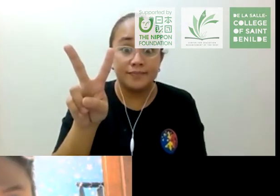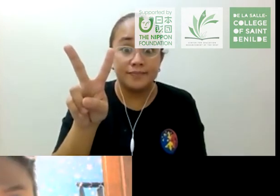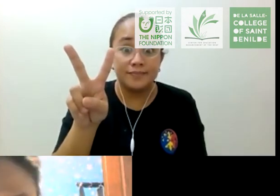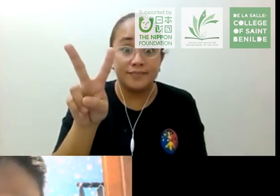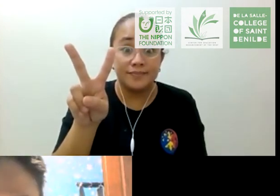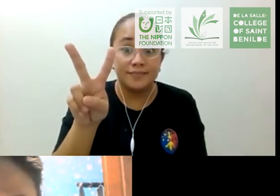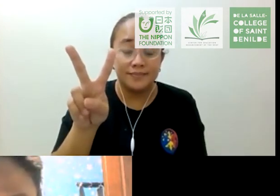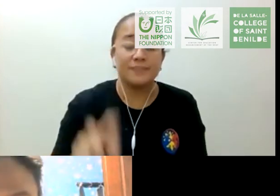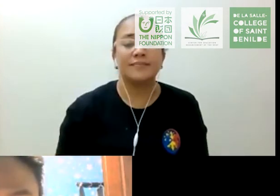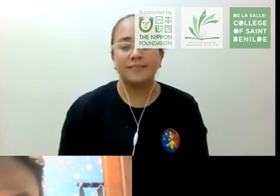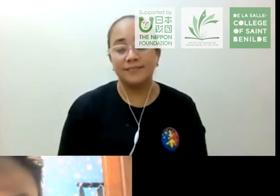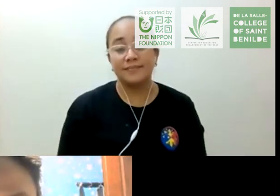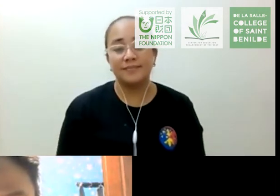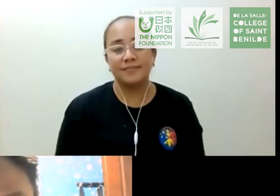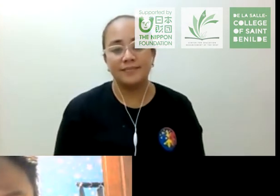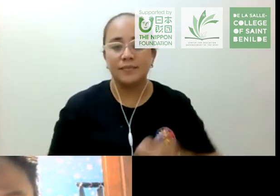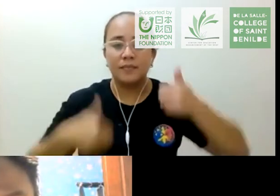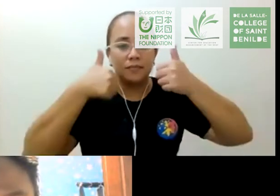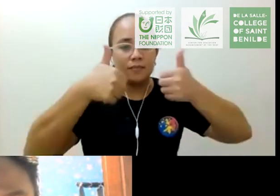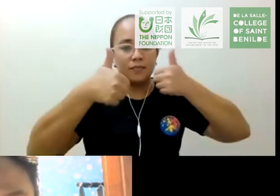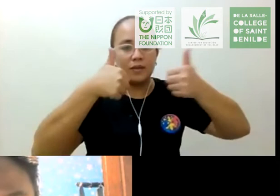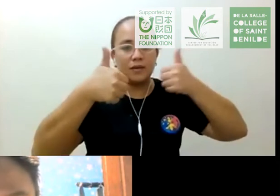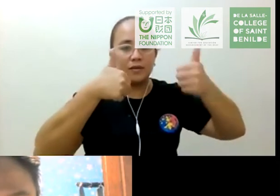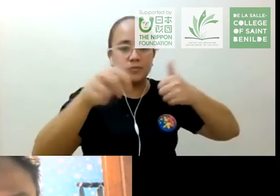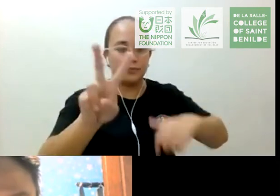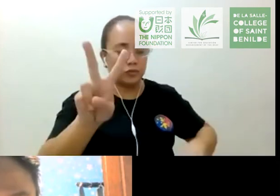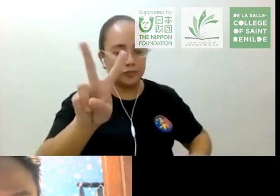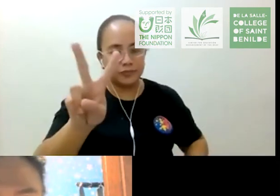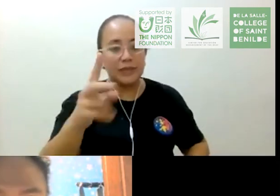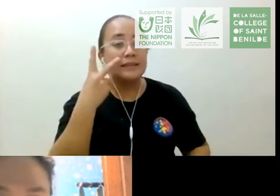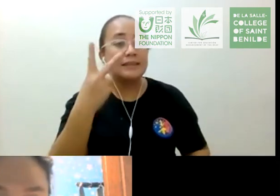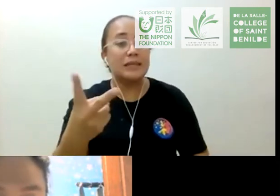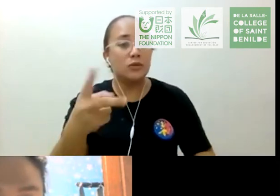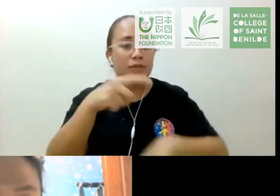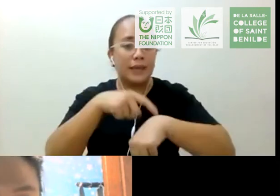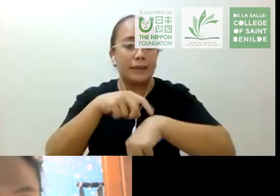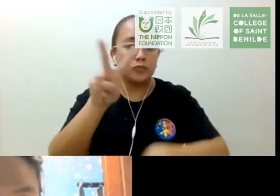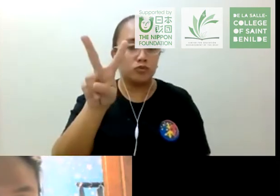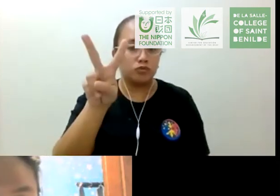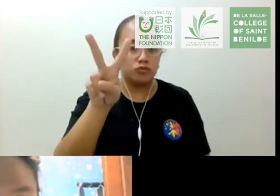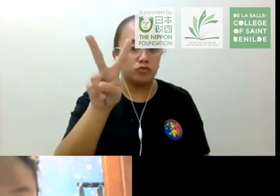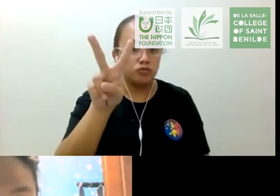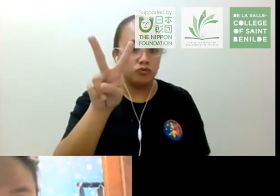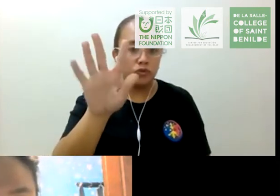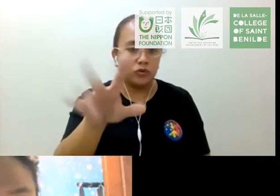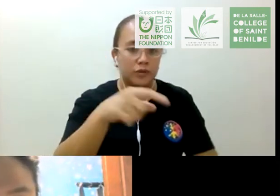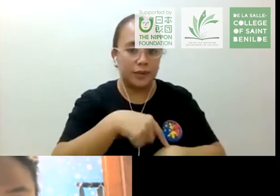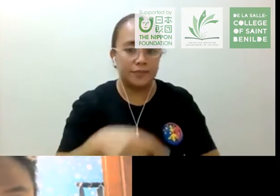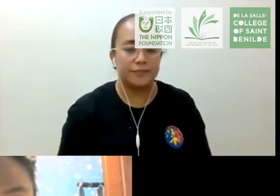Okay, 2 is fine, sir. Okay, all right, we'll set it for 2. I'll see you at 2 o'clock your time.